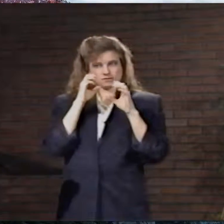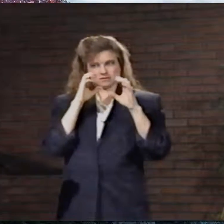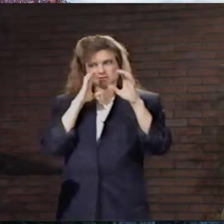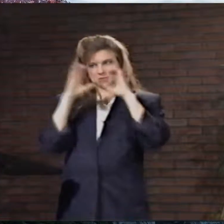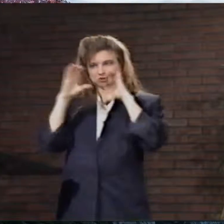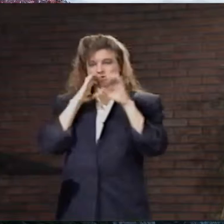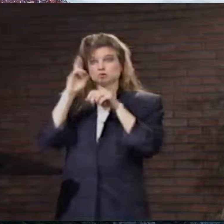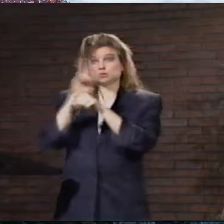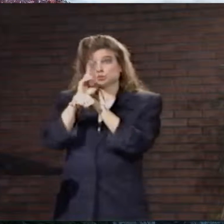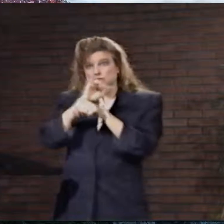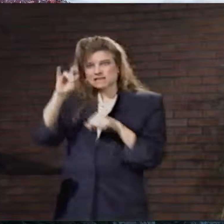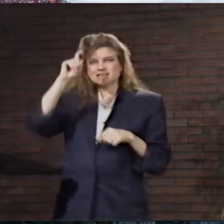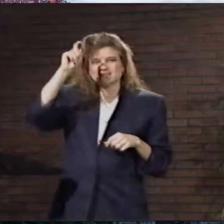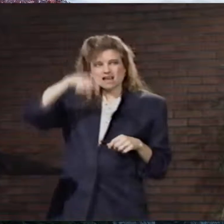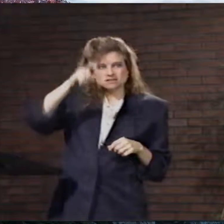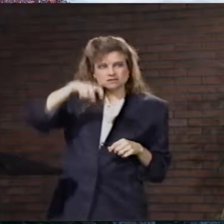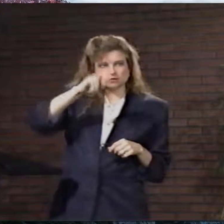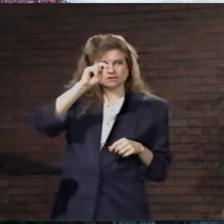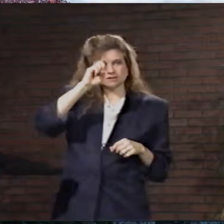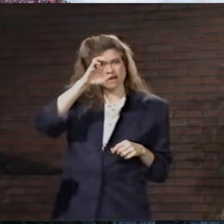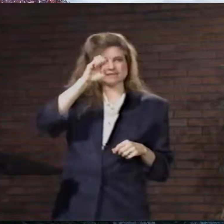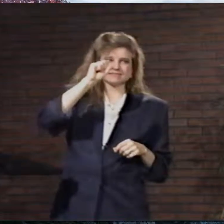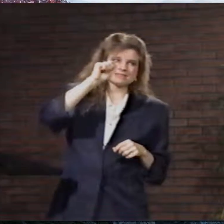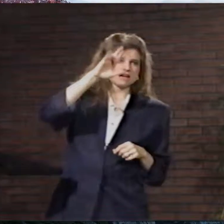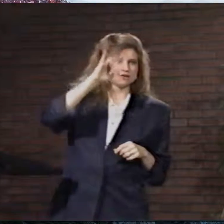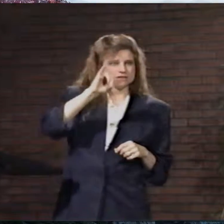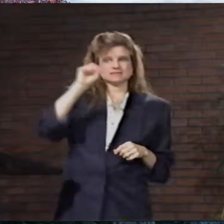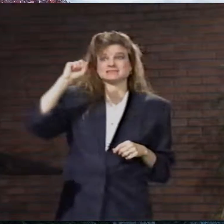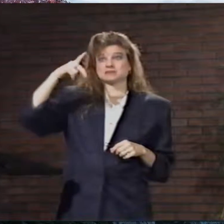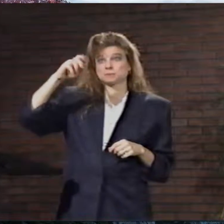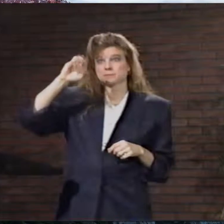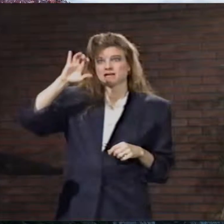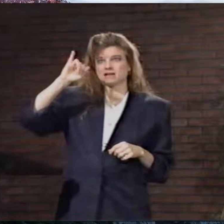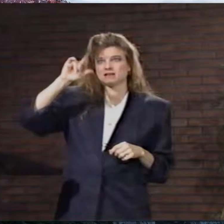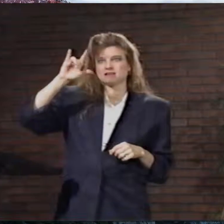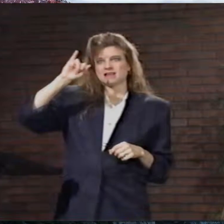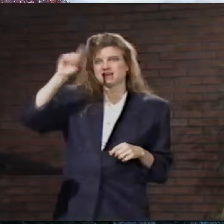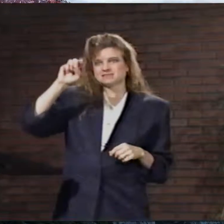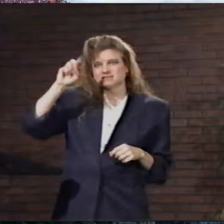You have to be able to expressively and receptively interpret.